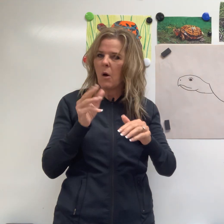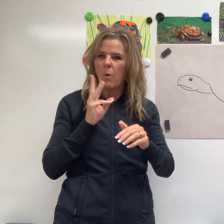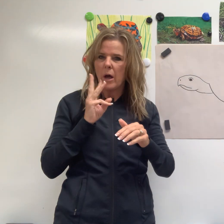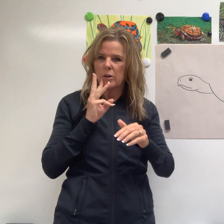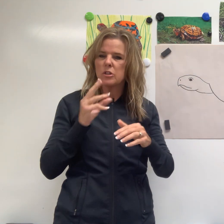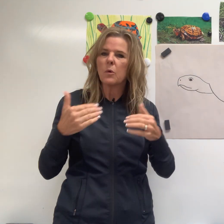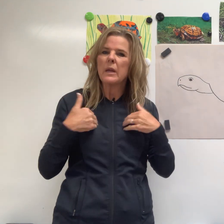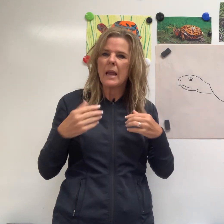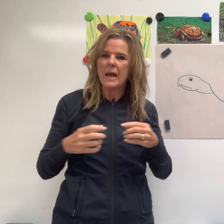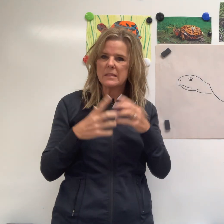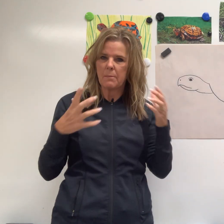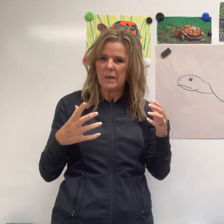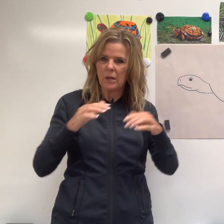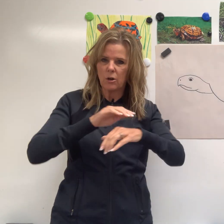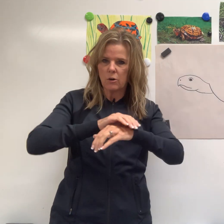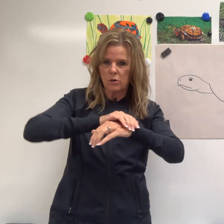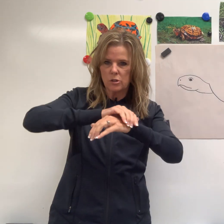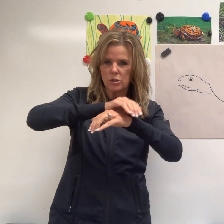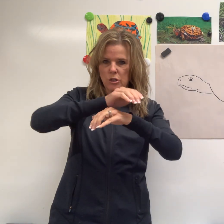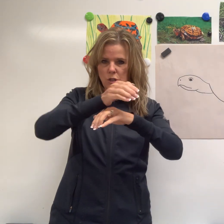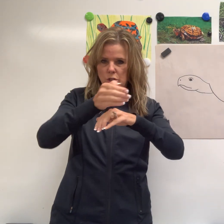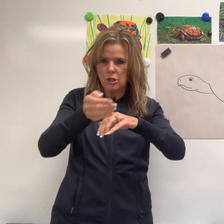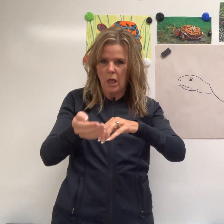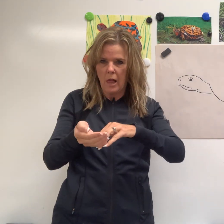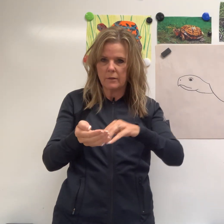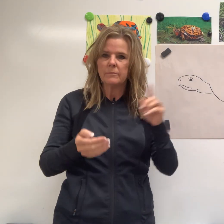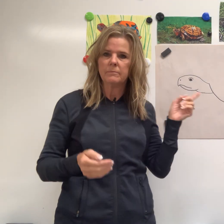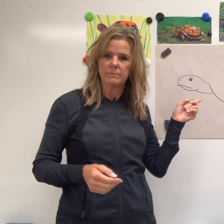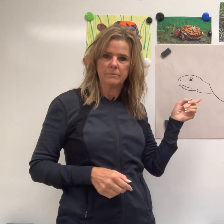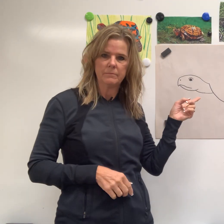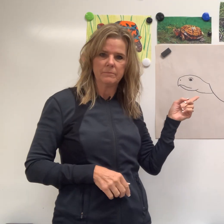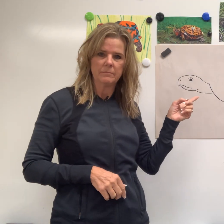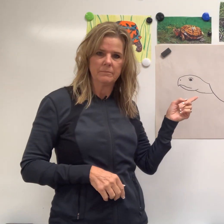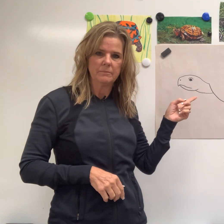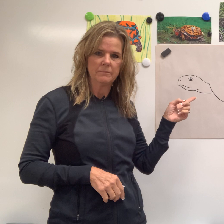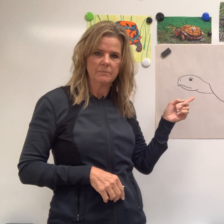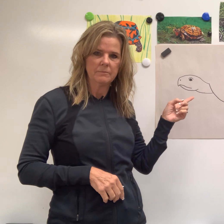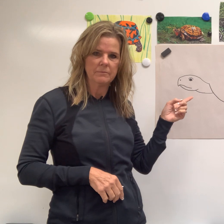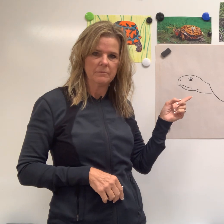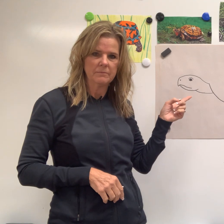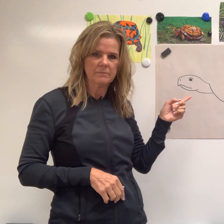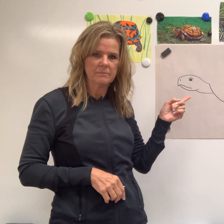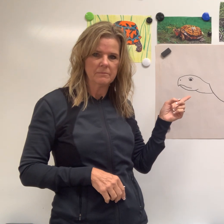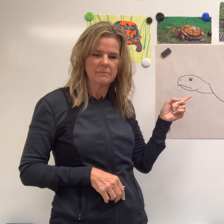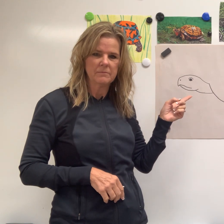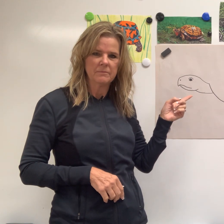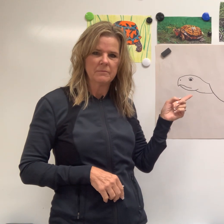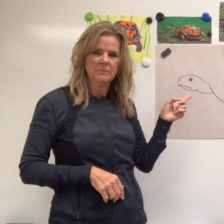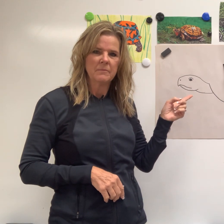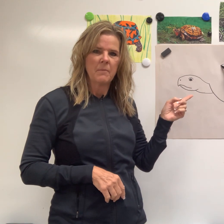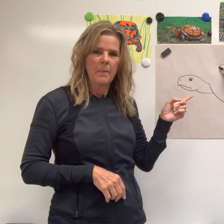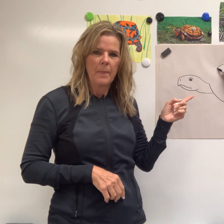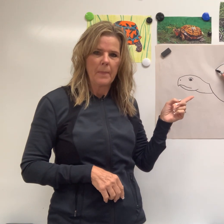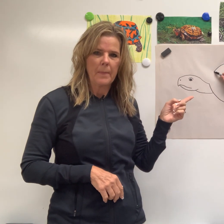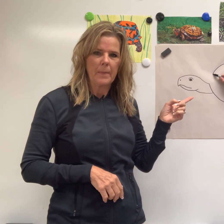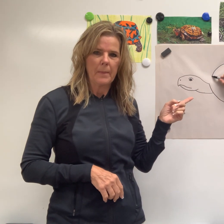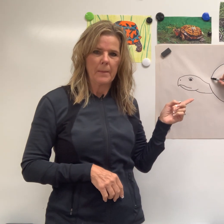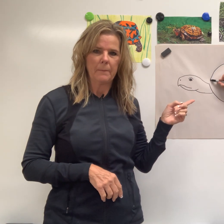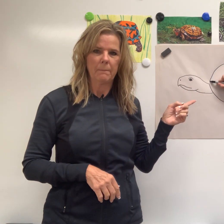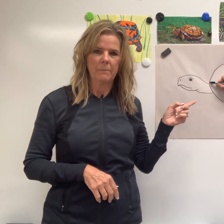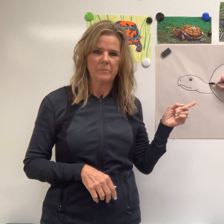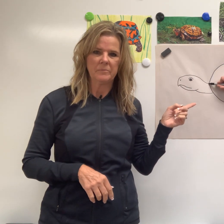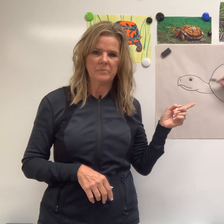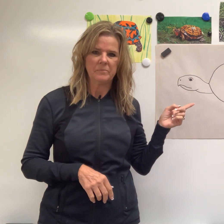make a bump up. I'm gonna start it curving up, however tall you want, and make